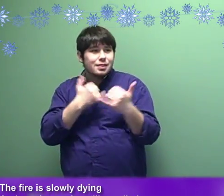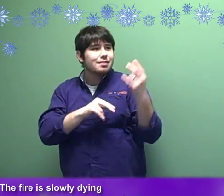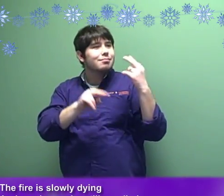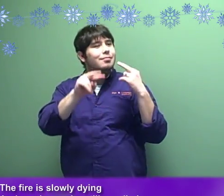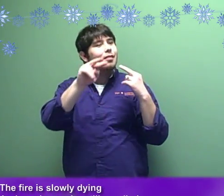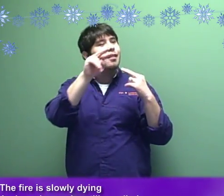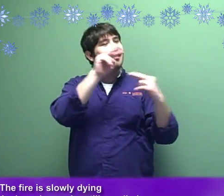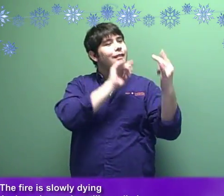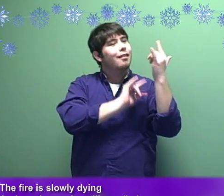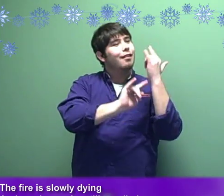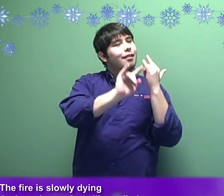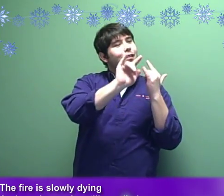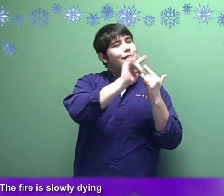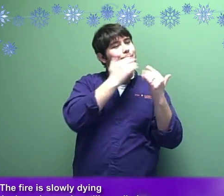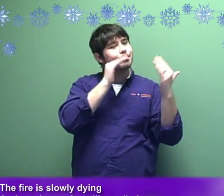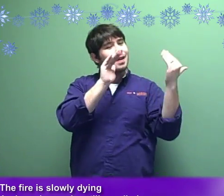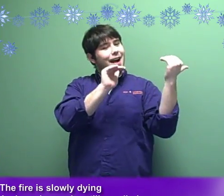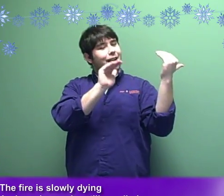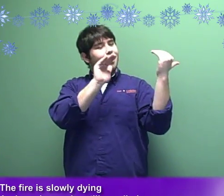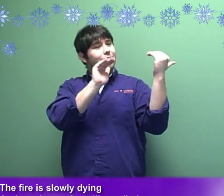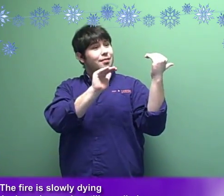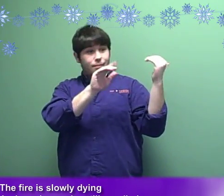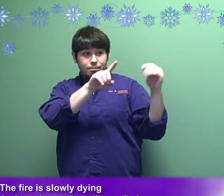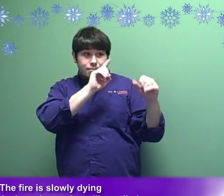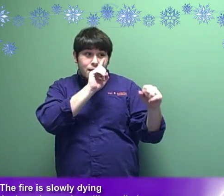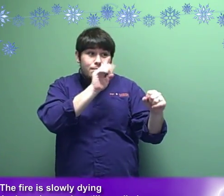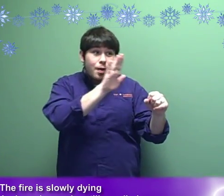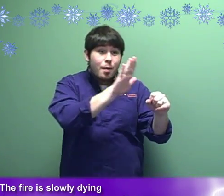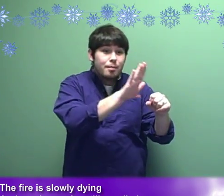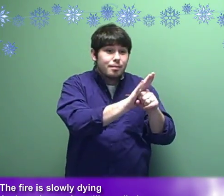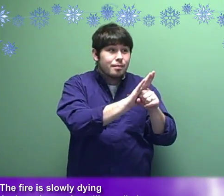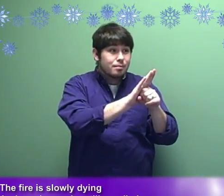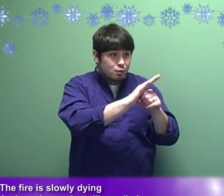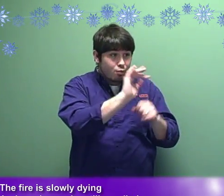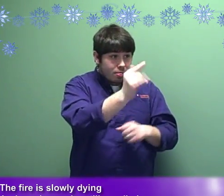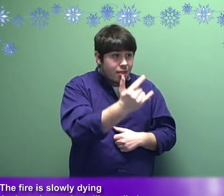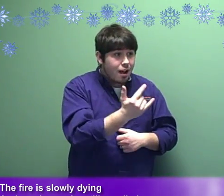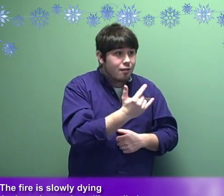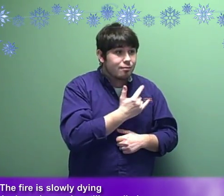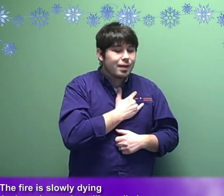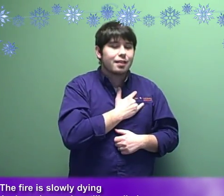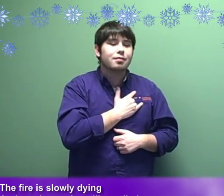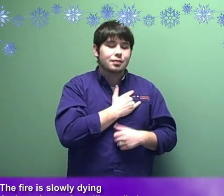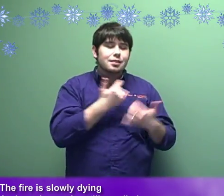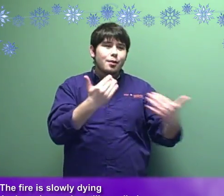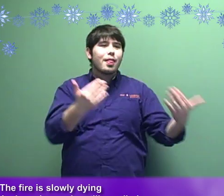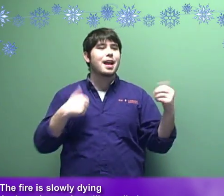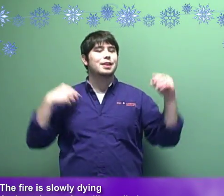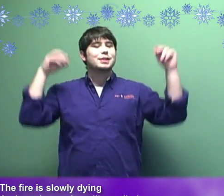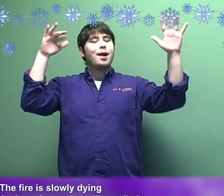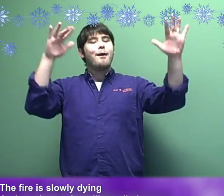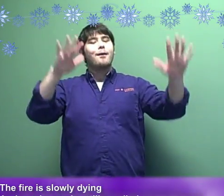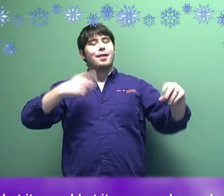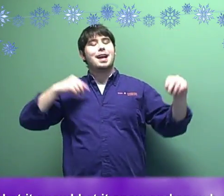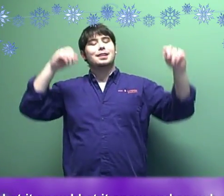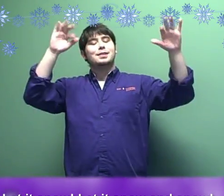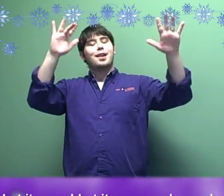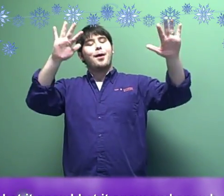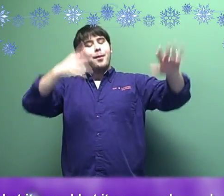we're still good-bye. But as long as you love me so, let it snow, let it snow, and